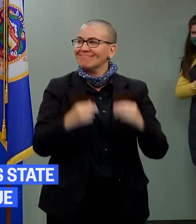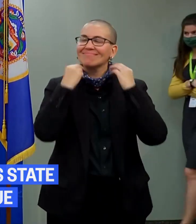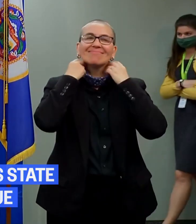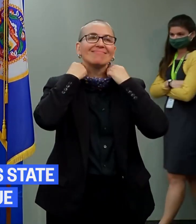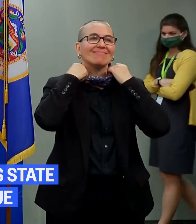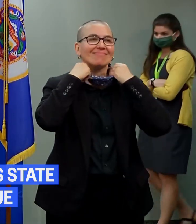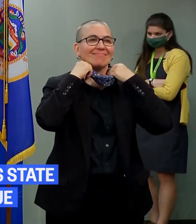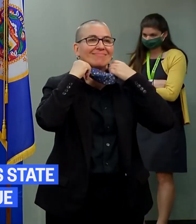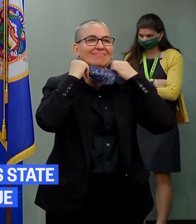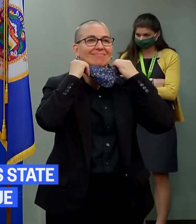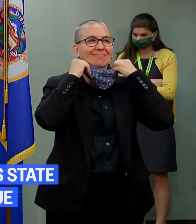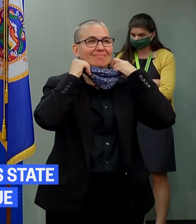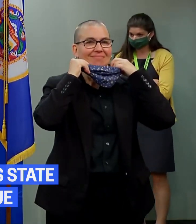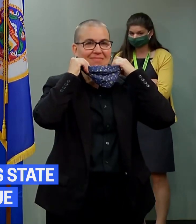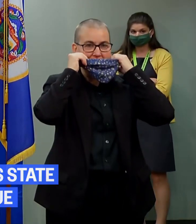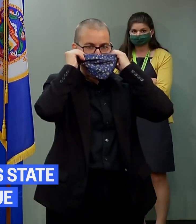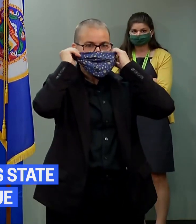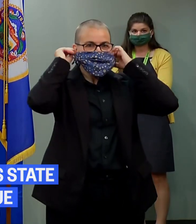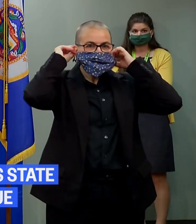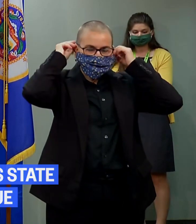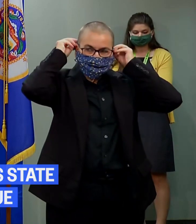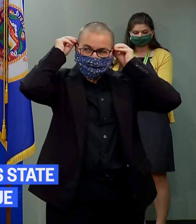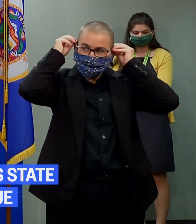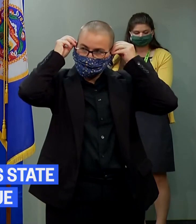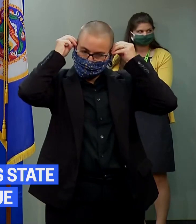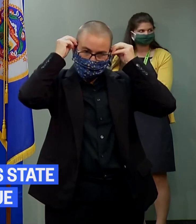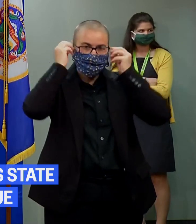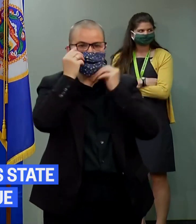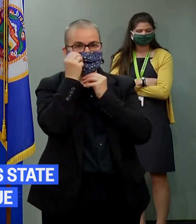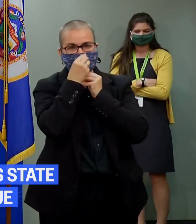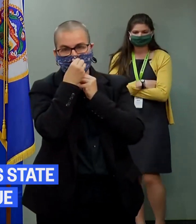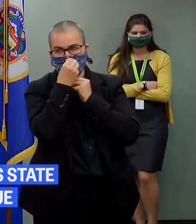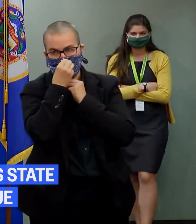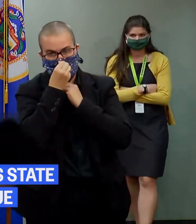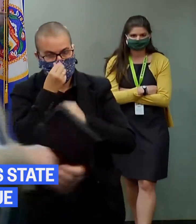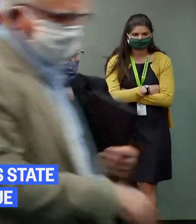Thank you, mayors. Thank you, Commissioner. Thank you, General. Thank you.